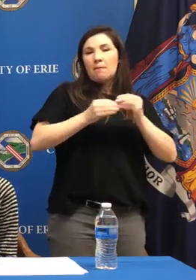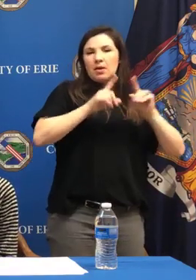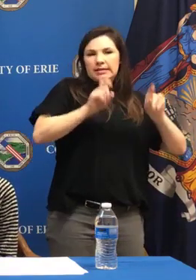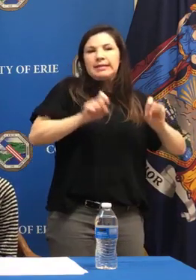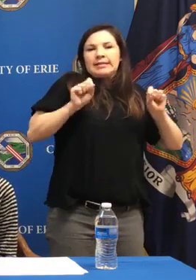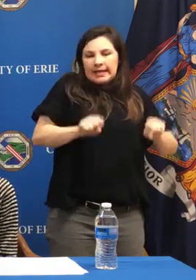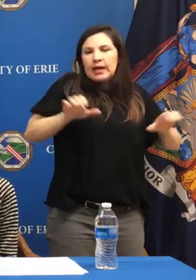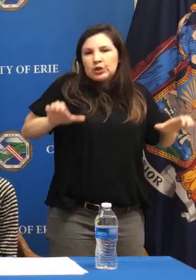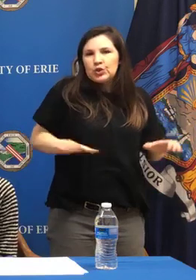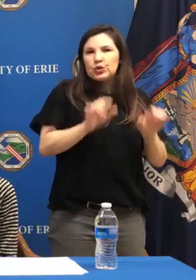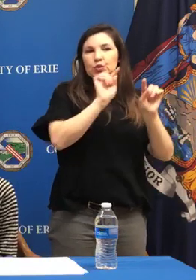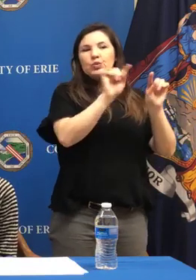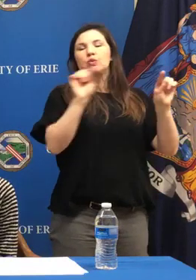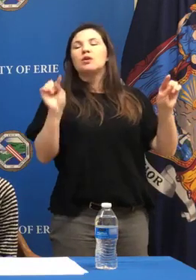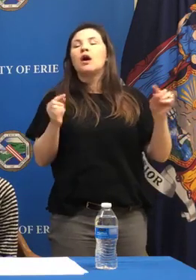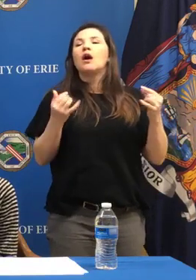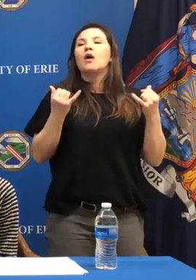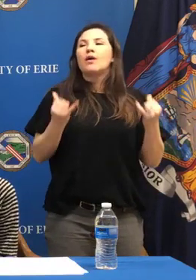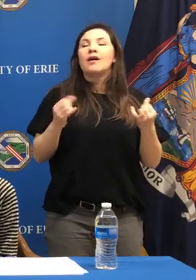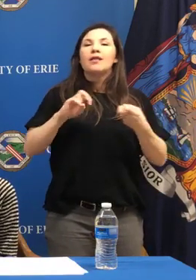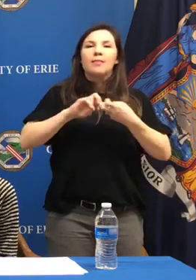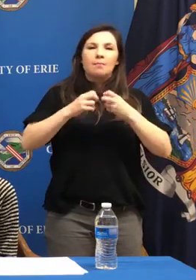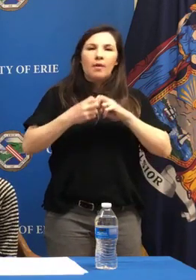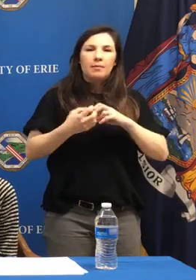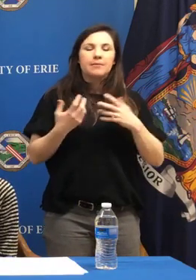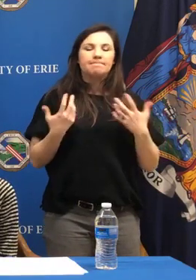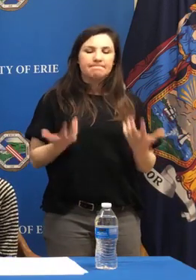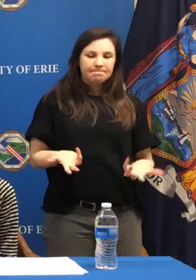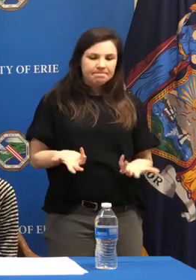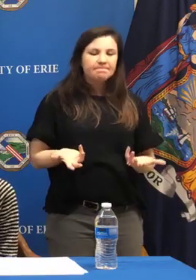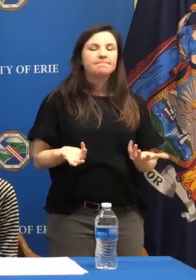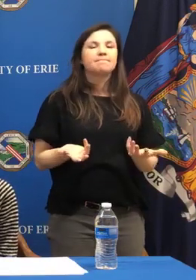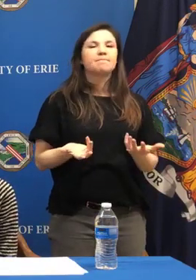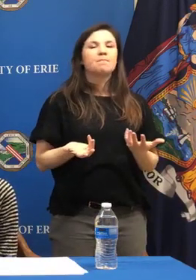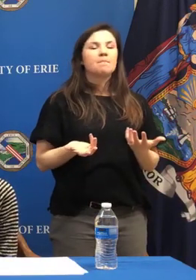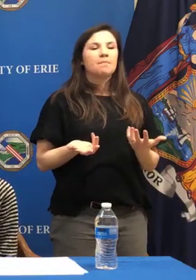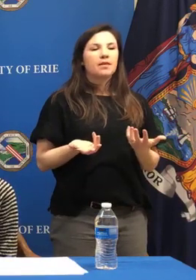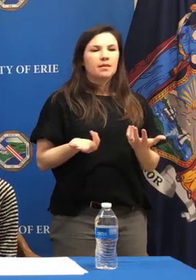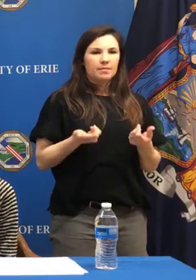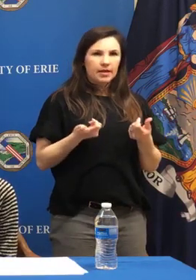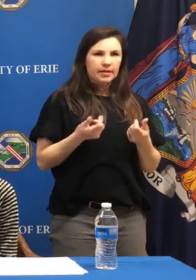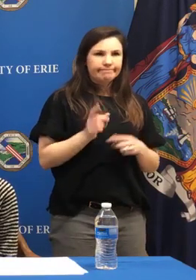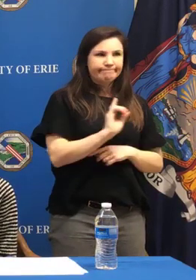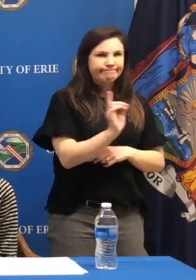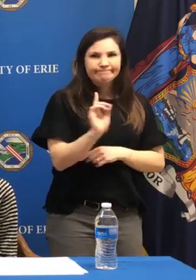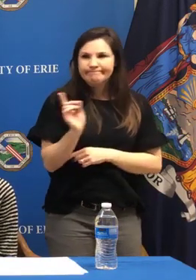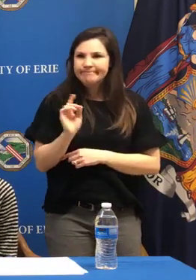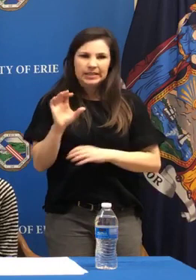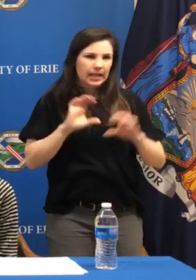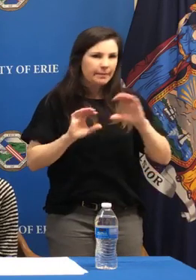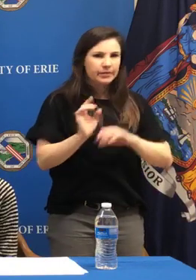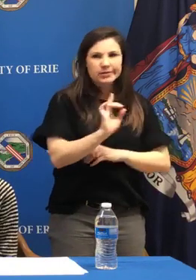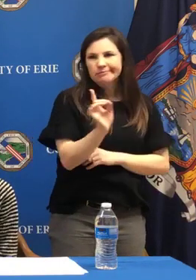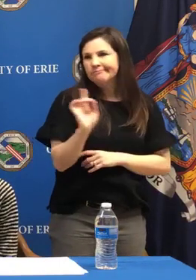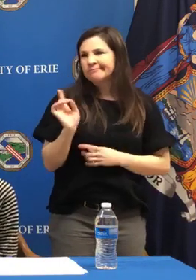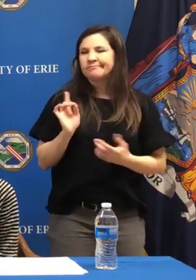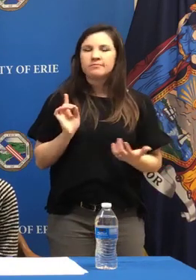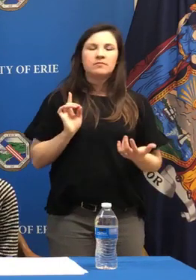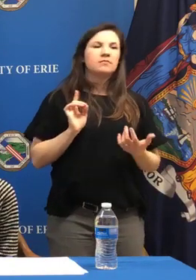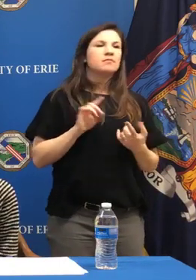where we're all stuck right now is, in addition to trying to find reagent, is trying to